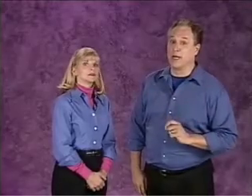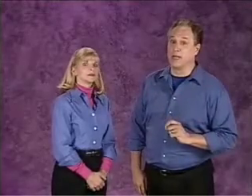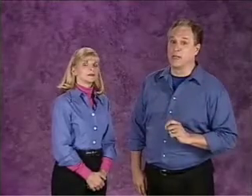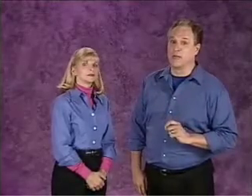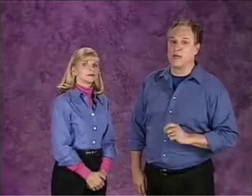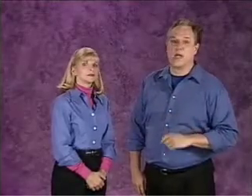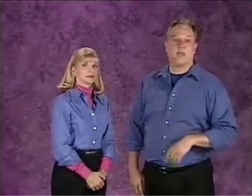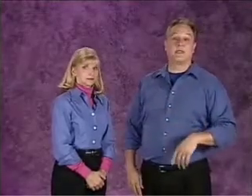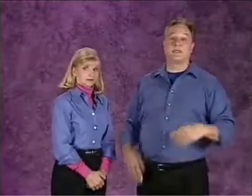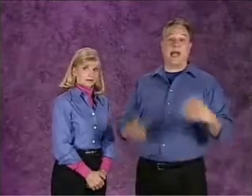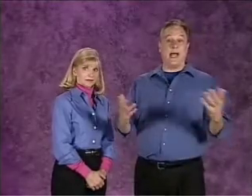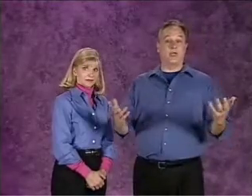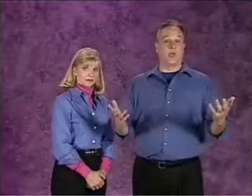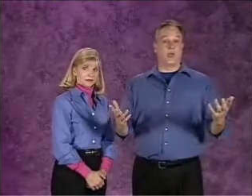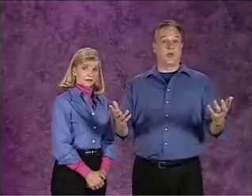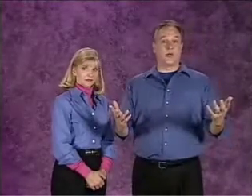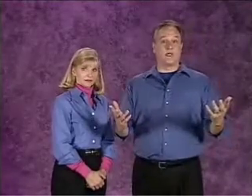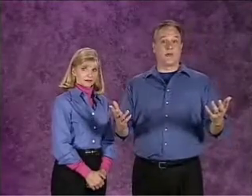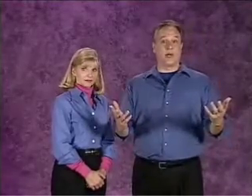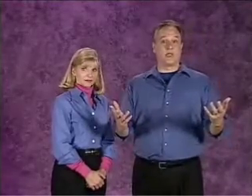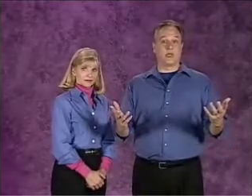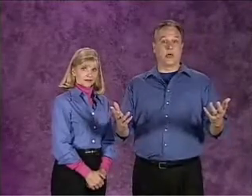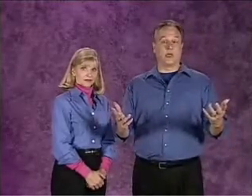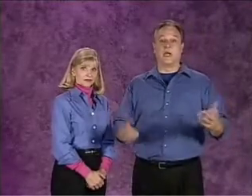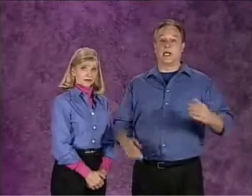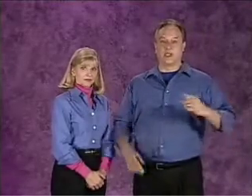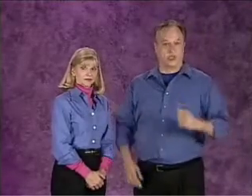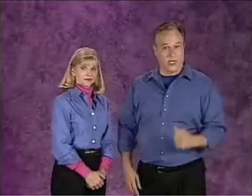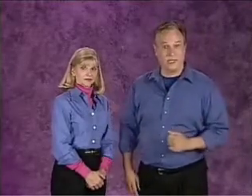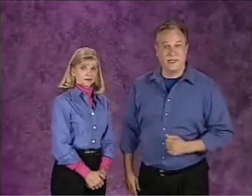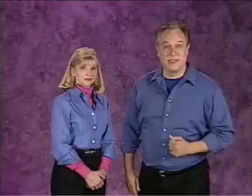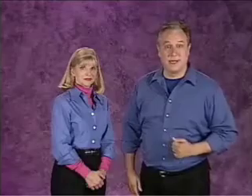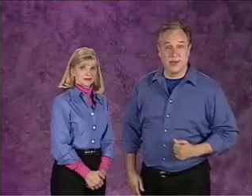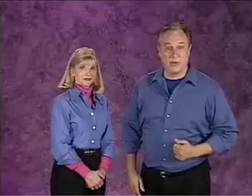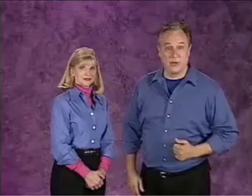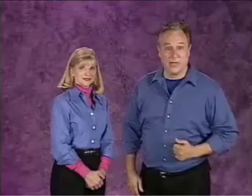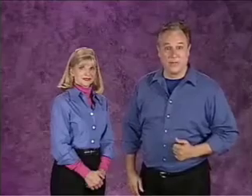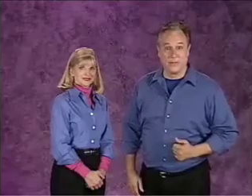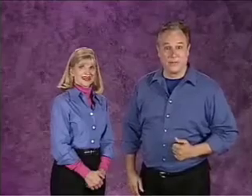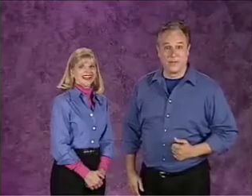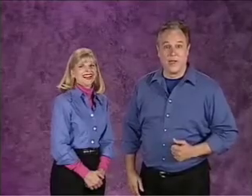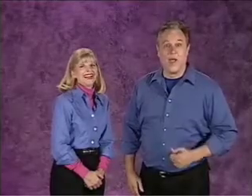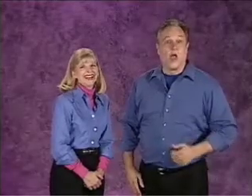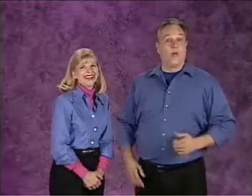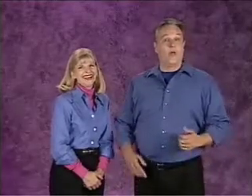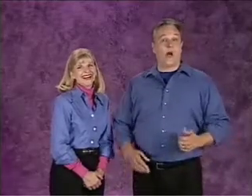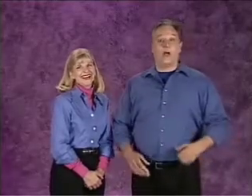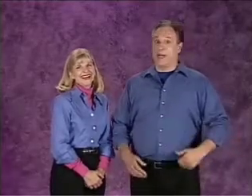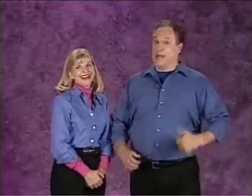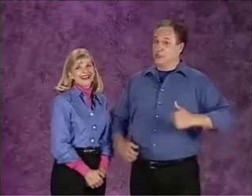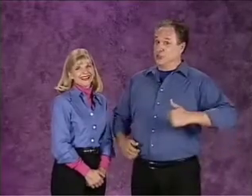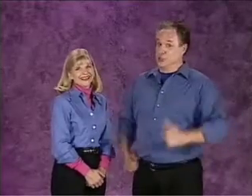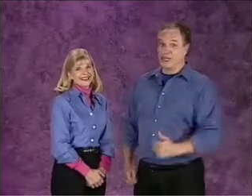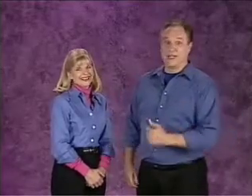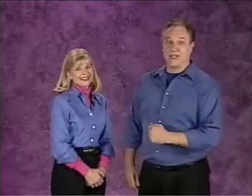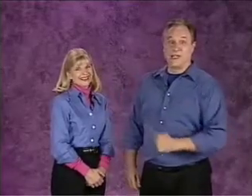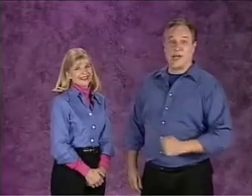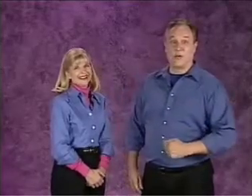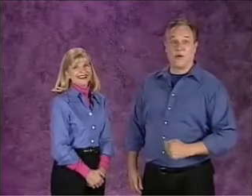it. This is actually a learning strategy called just-in-time learning. We call it just-in-time